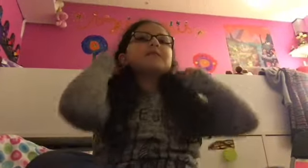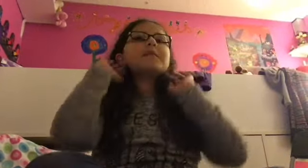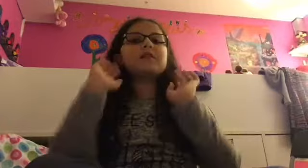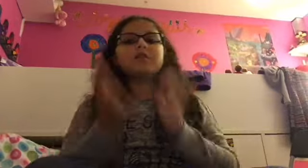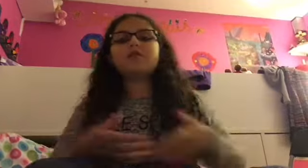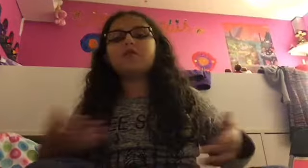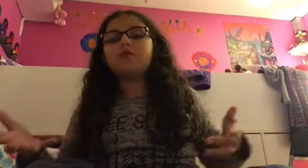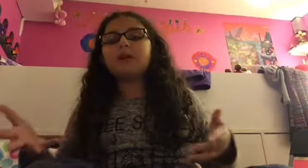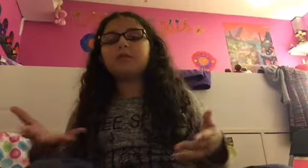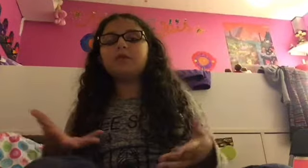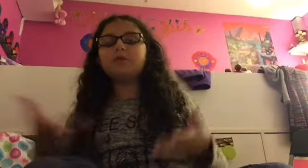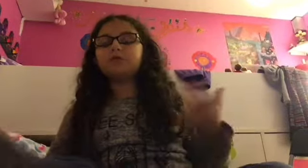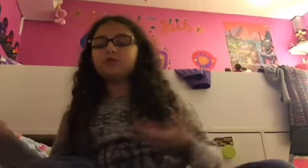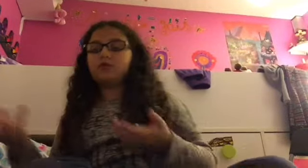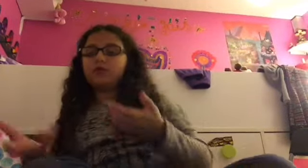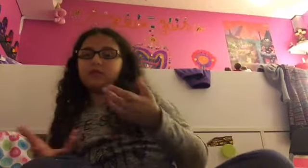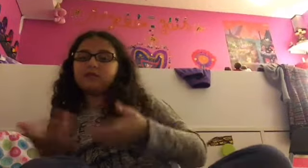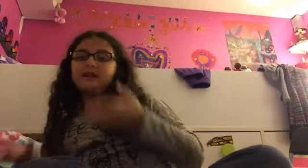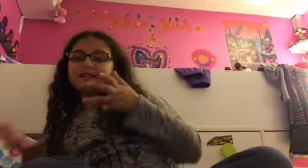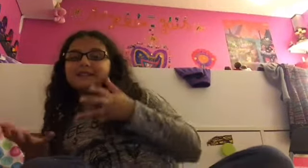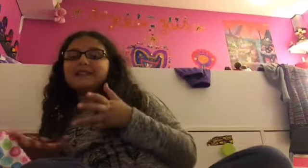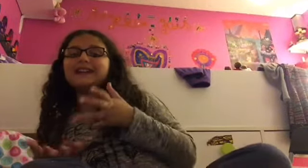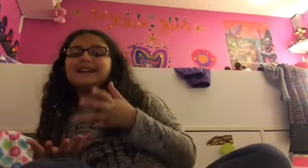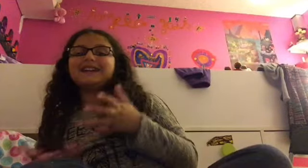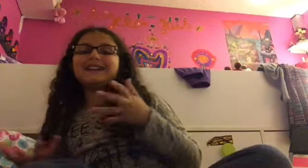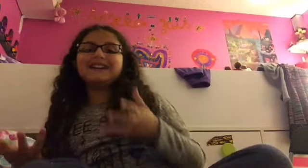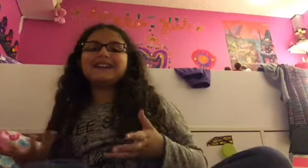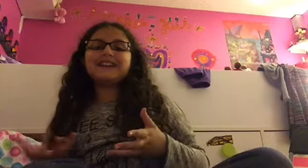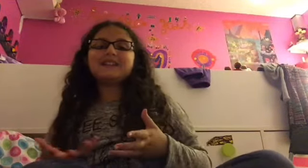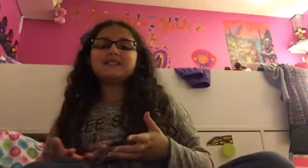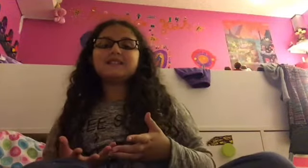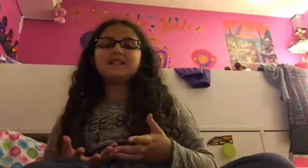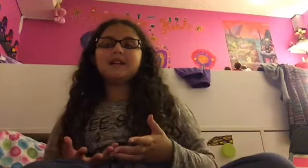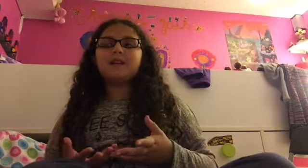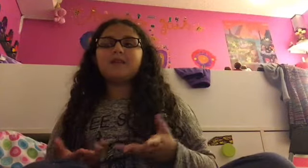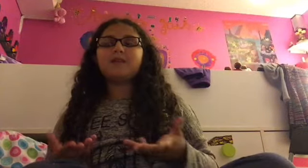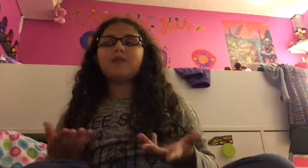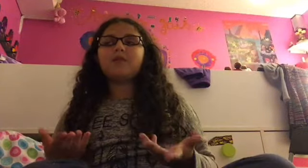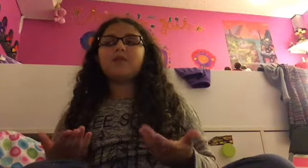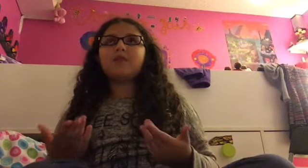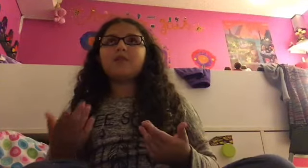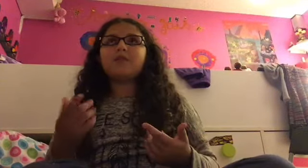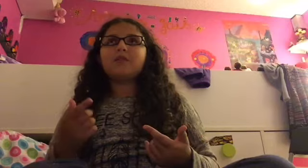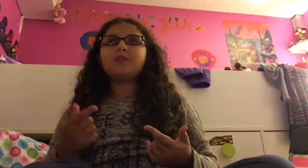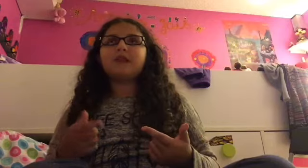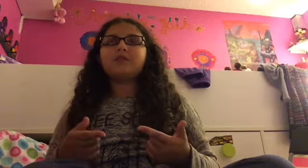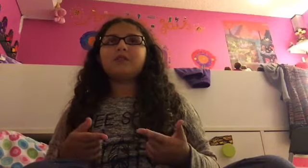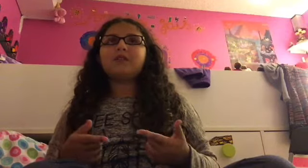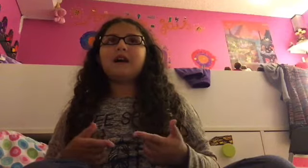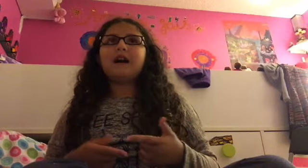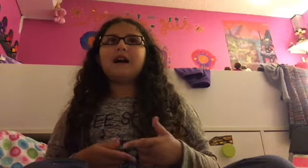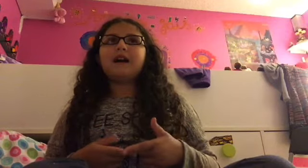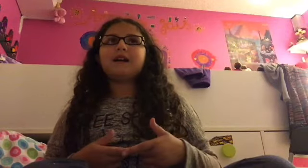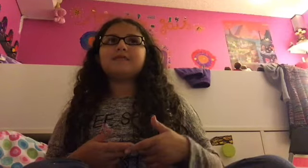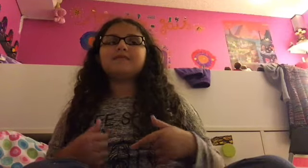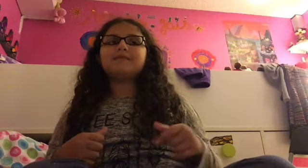pero yo hablo mucho más inglés, pero cuando